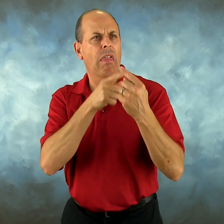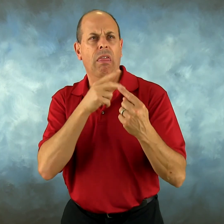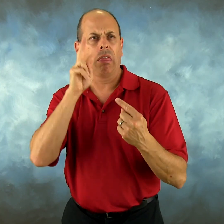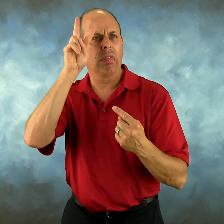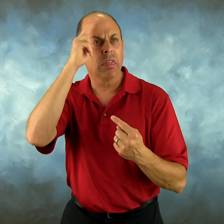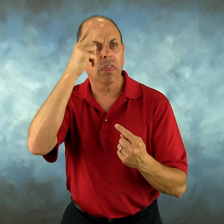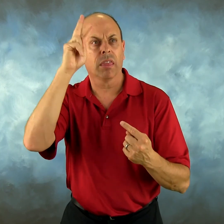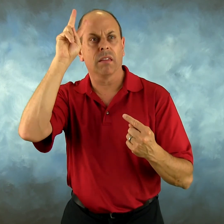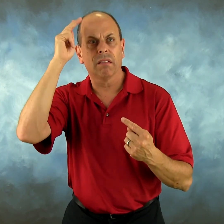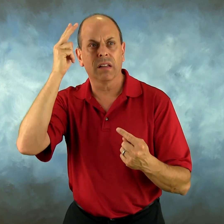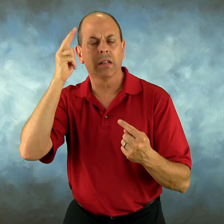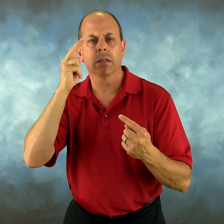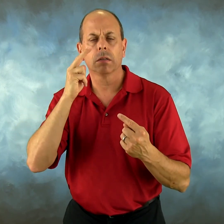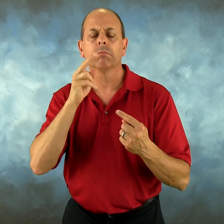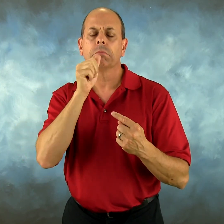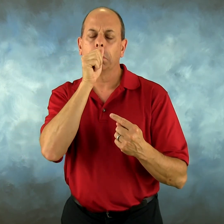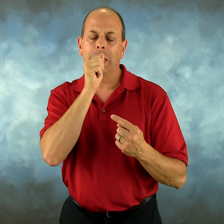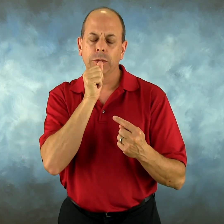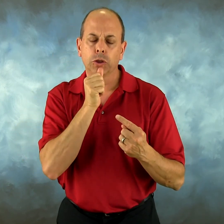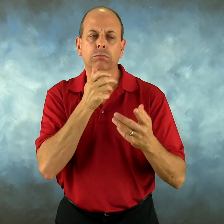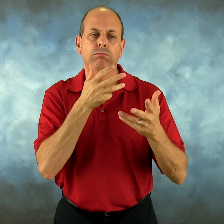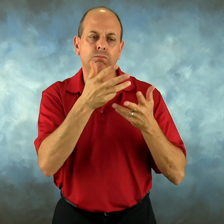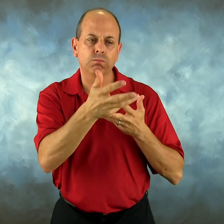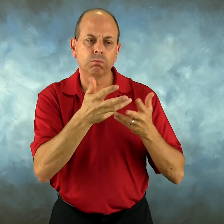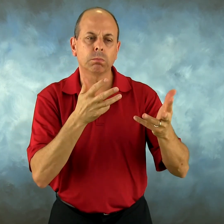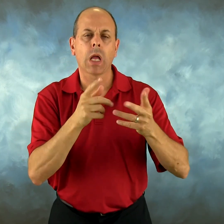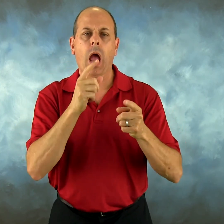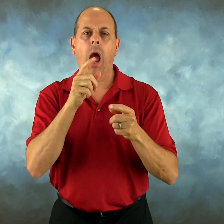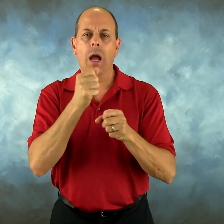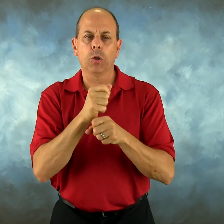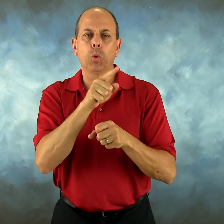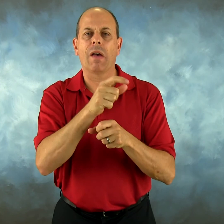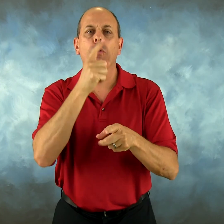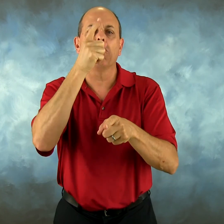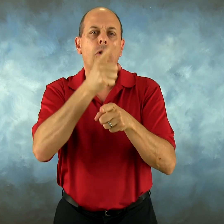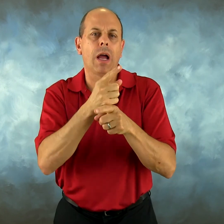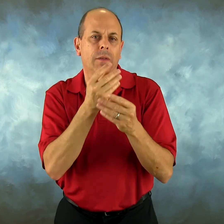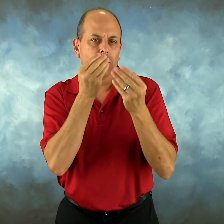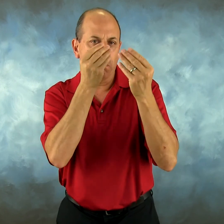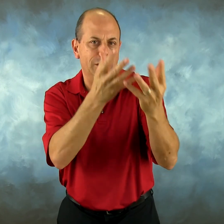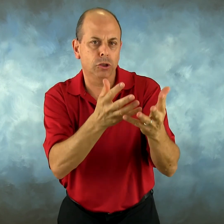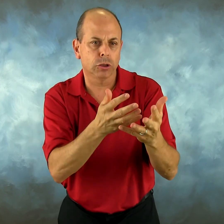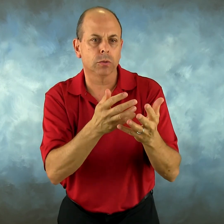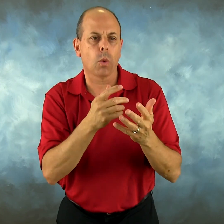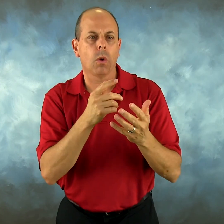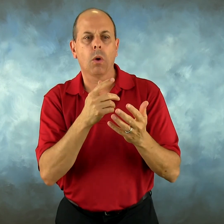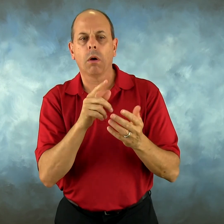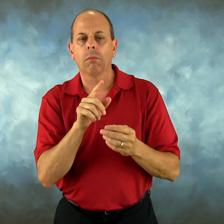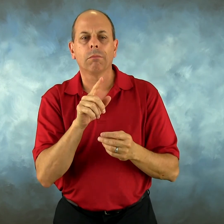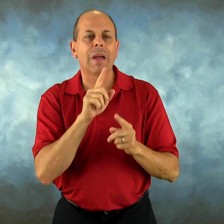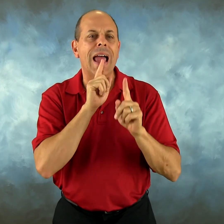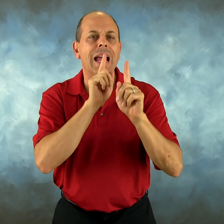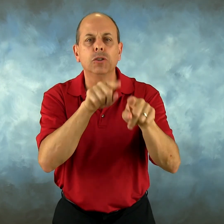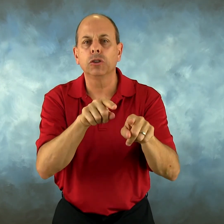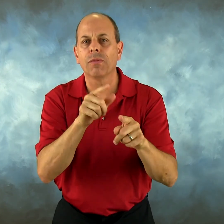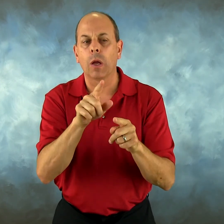If the patient continues to struggle and misunderstand, try to be patient. To make sure they get the